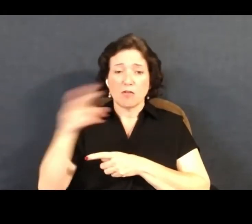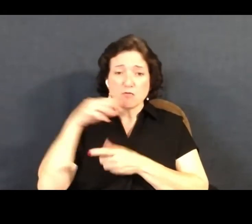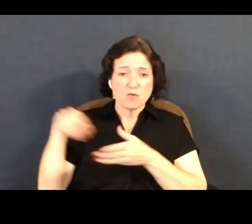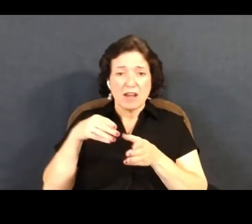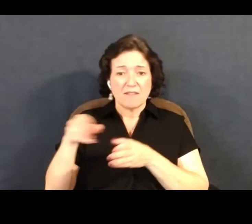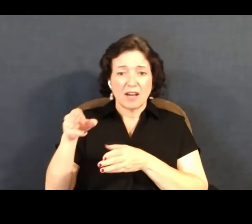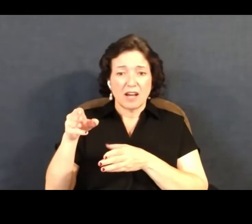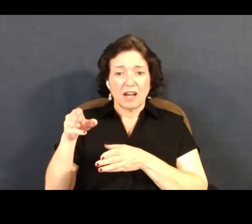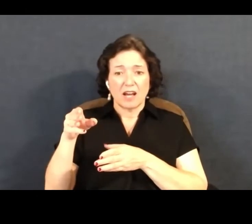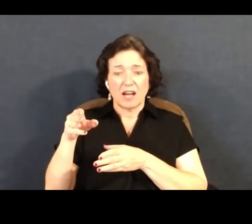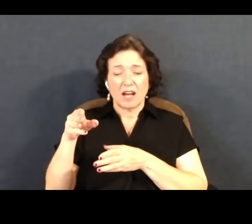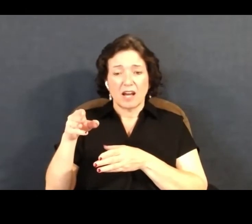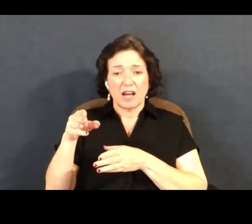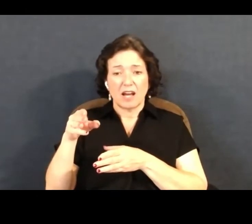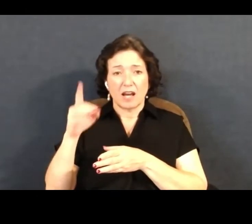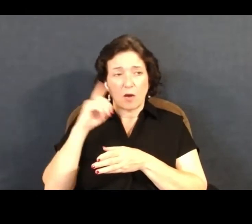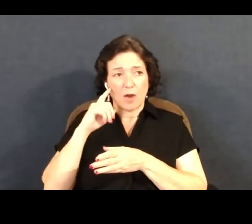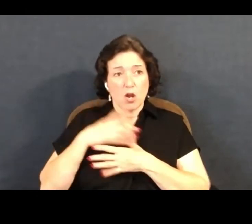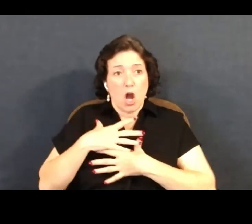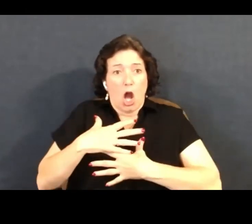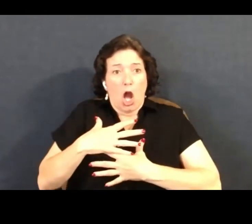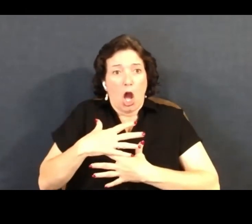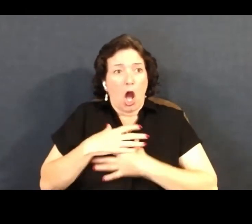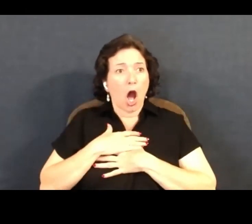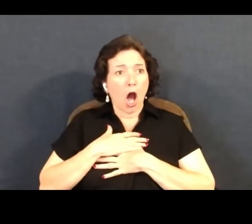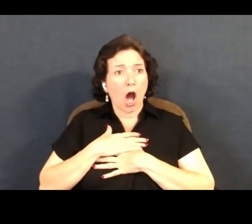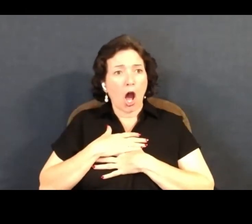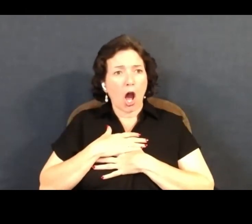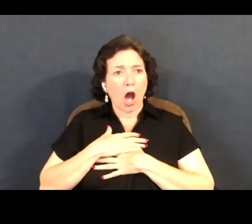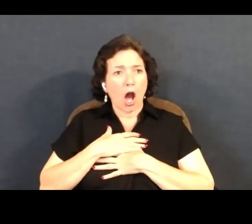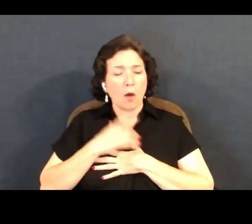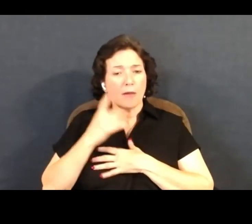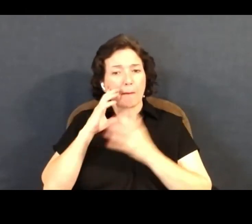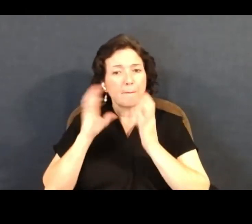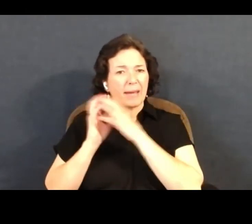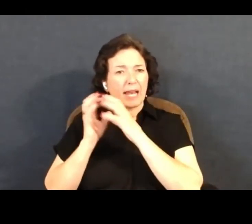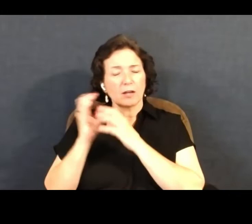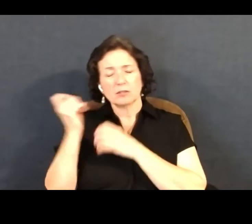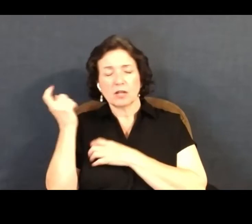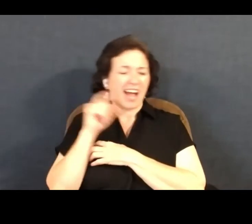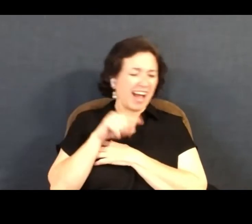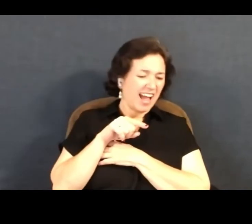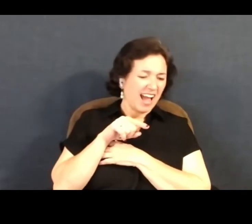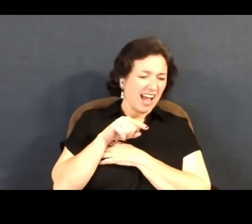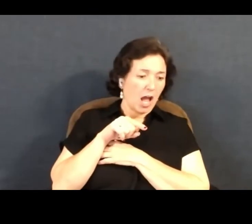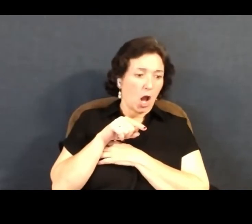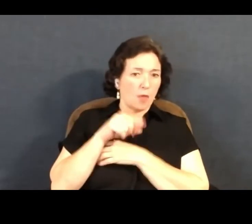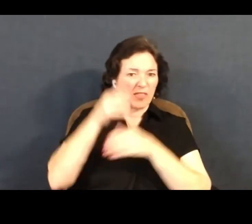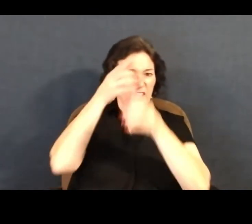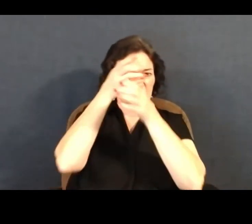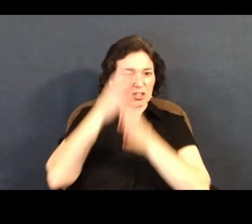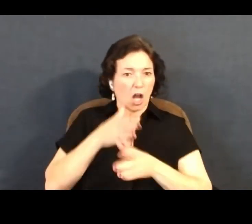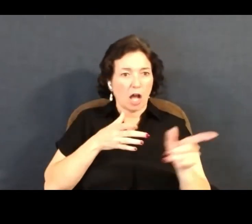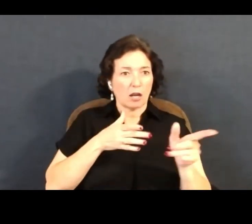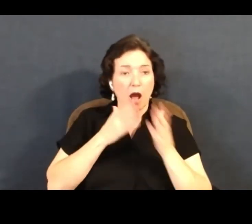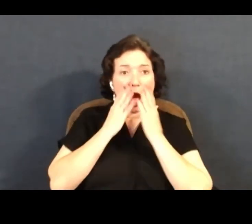They heard a gasp from behind one of the pillars. There was the scholar, hand to his mouth,